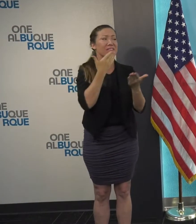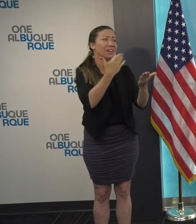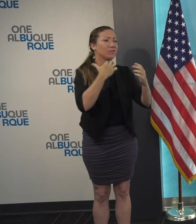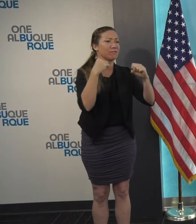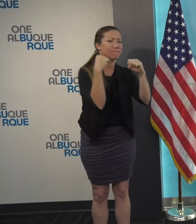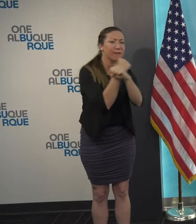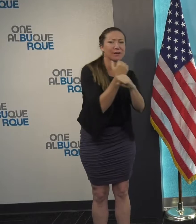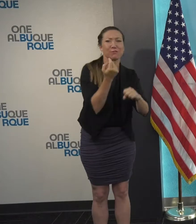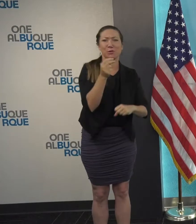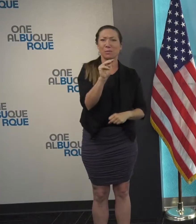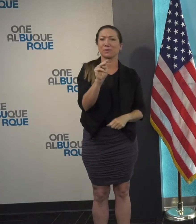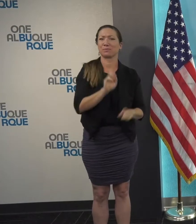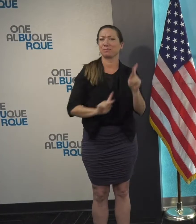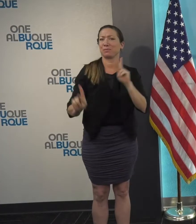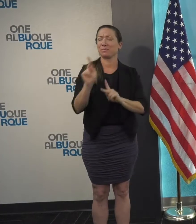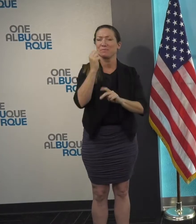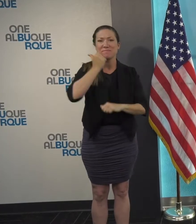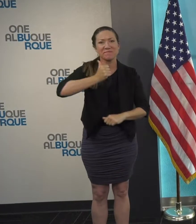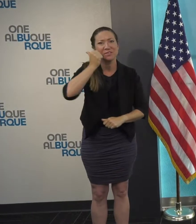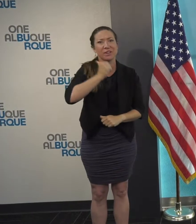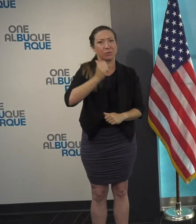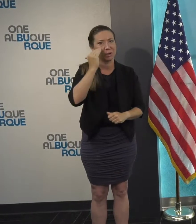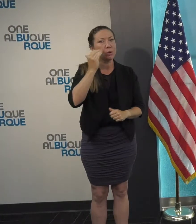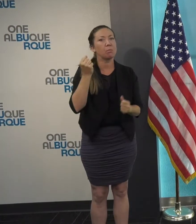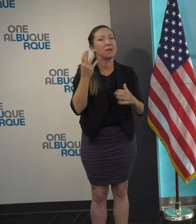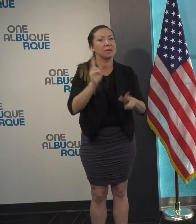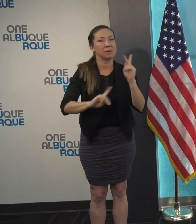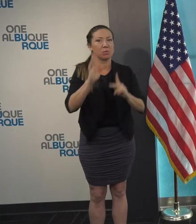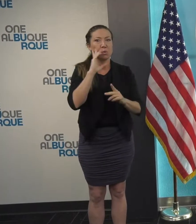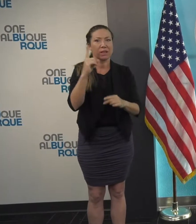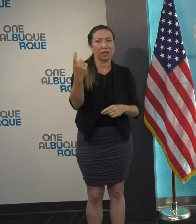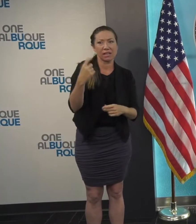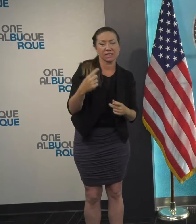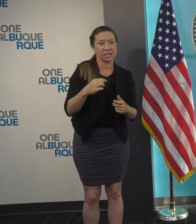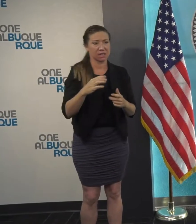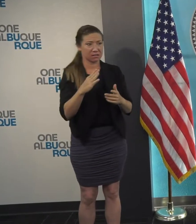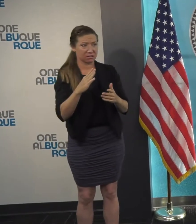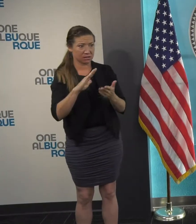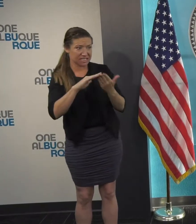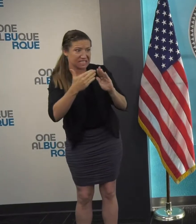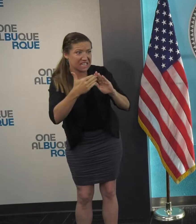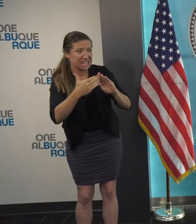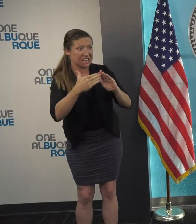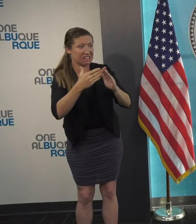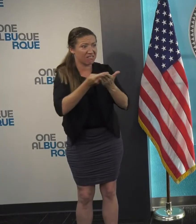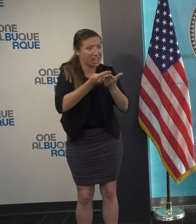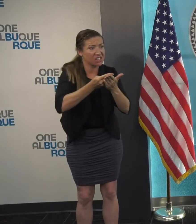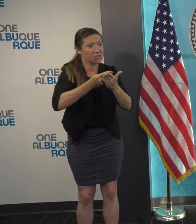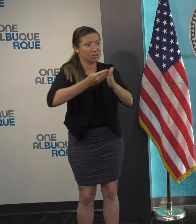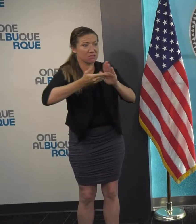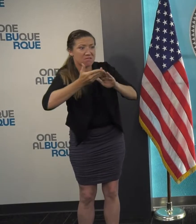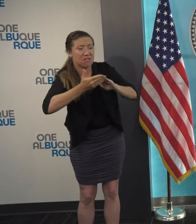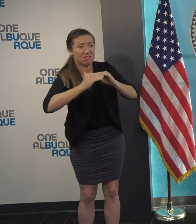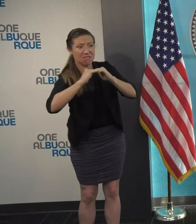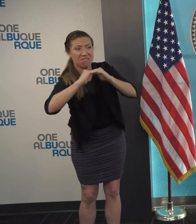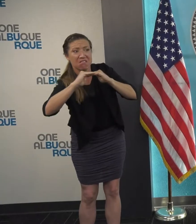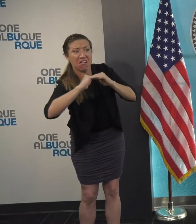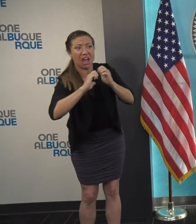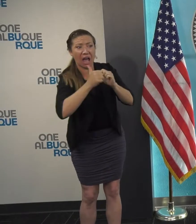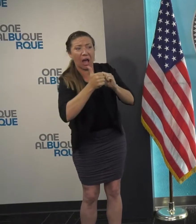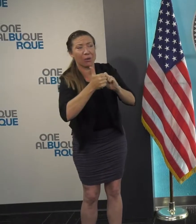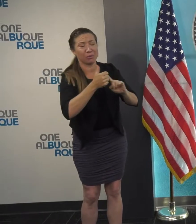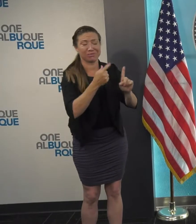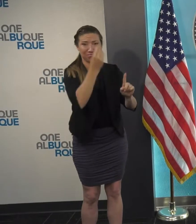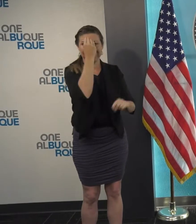we know too, a lot of folks ask us, how are we doing financially as a city and so forth, and we're just so grateful for that